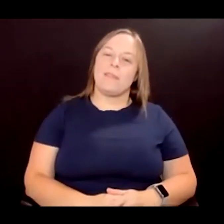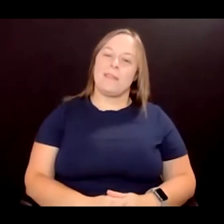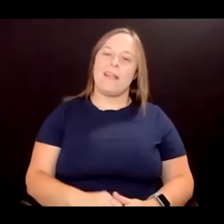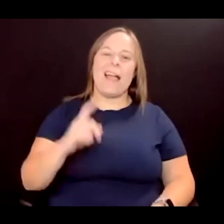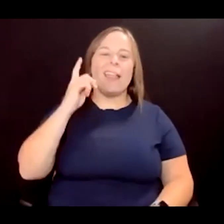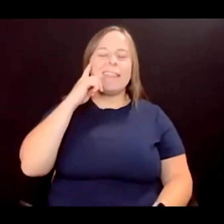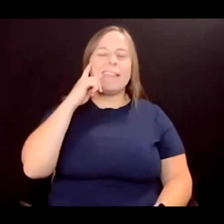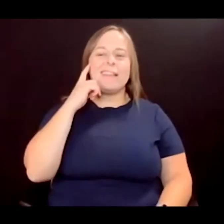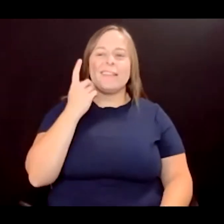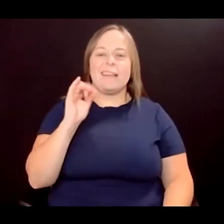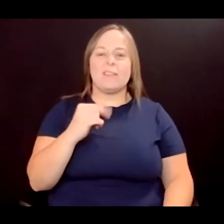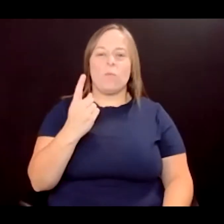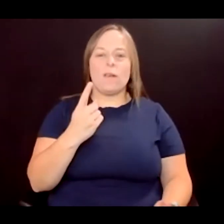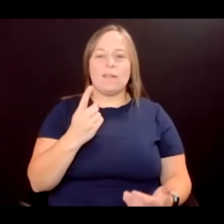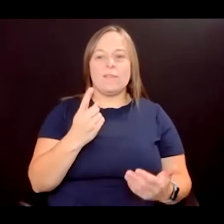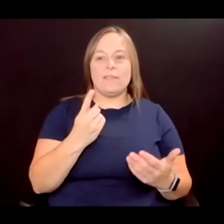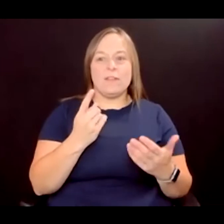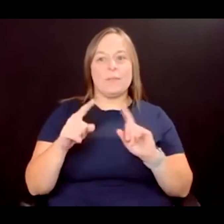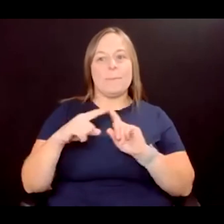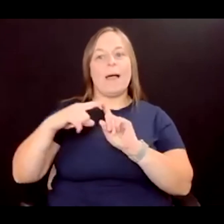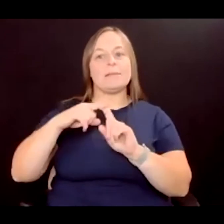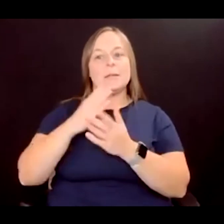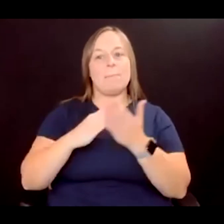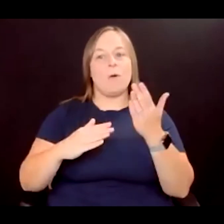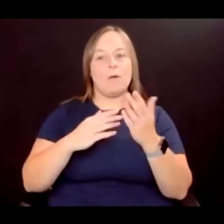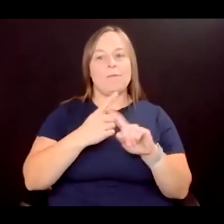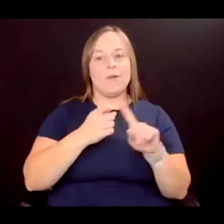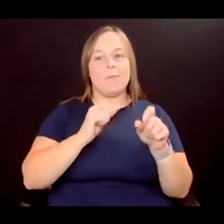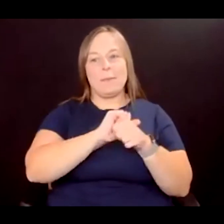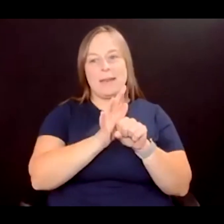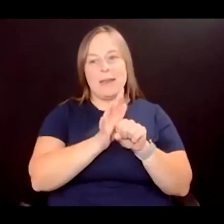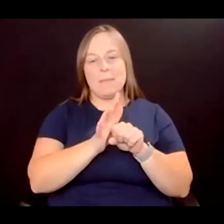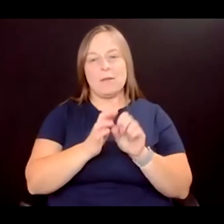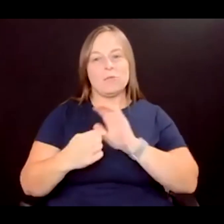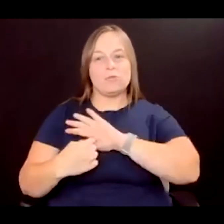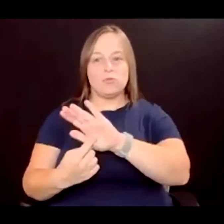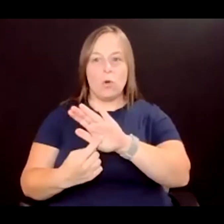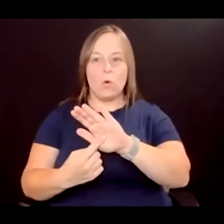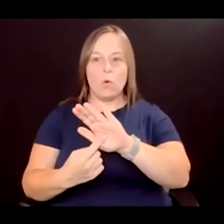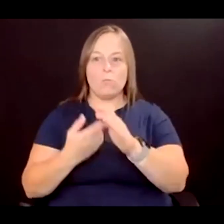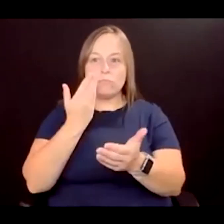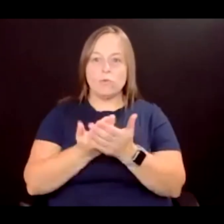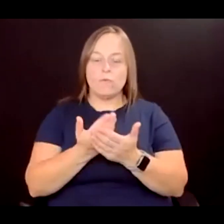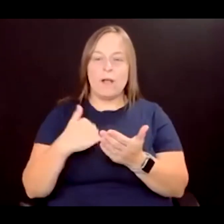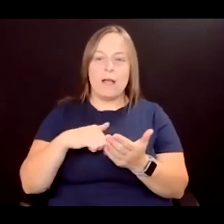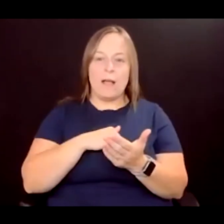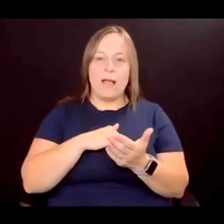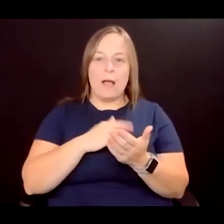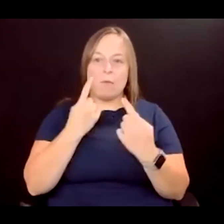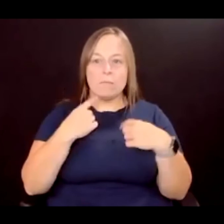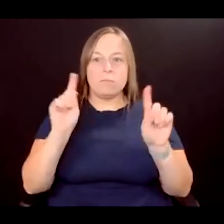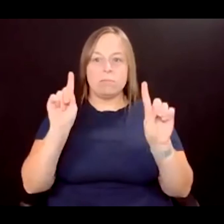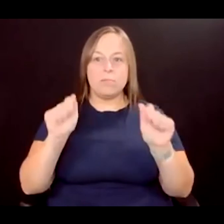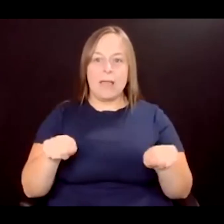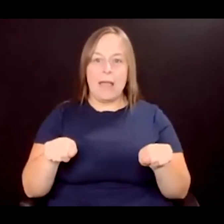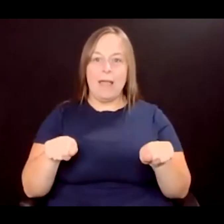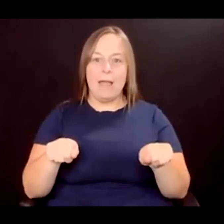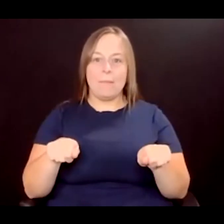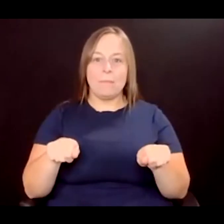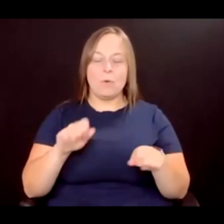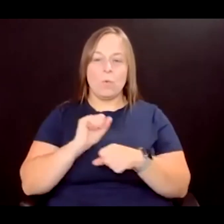middle of a sidewalk where a pole once was, and there's a remnant of a pole you could very easily trip over. There